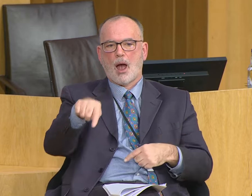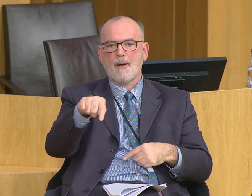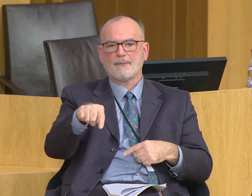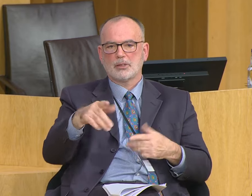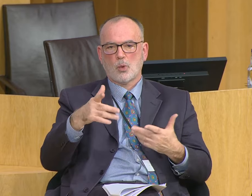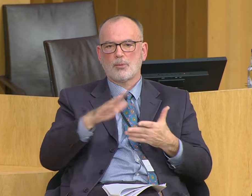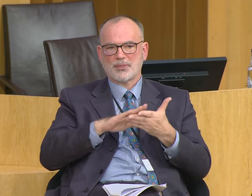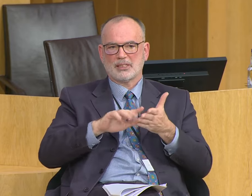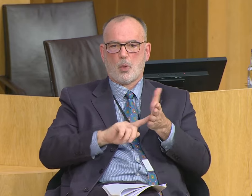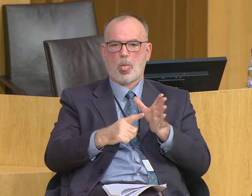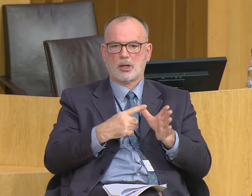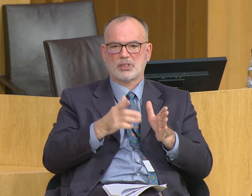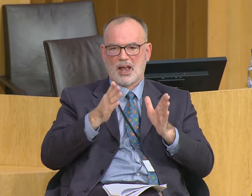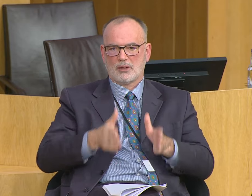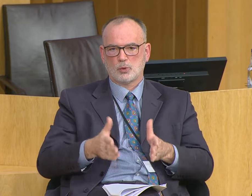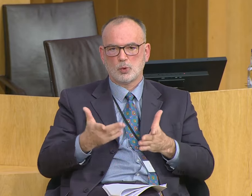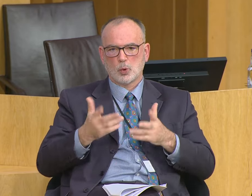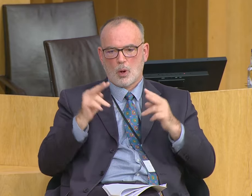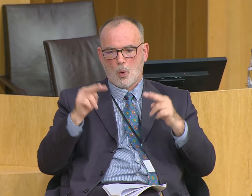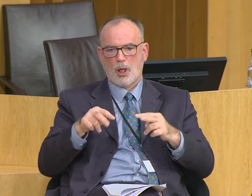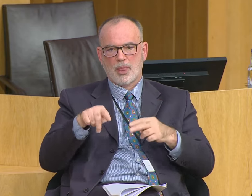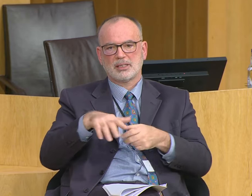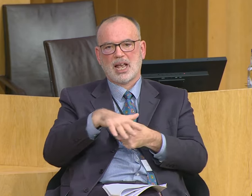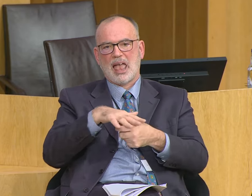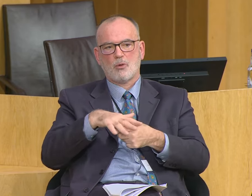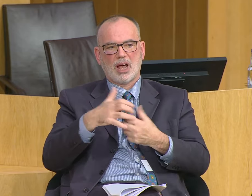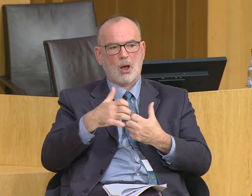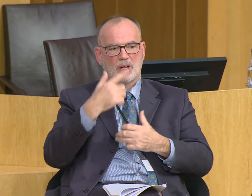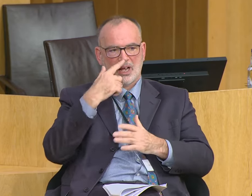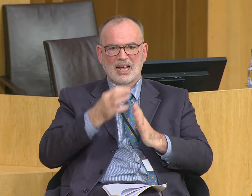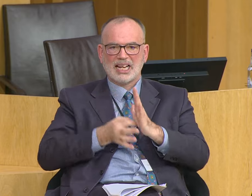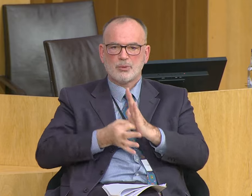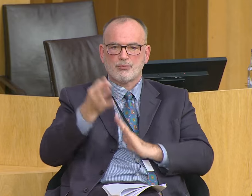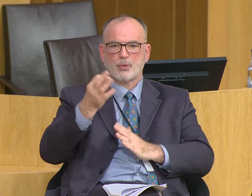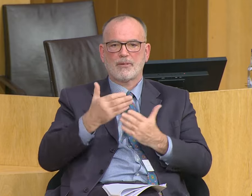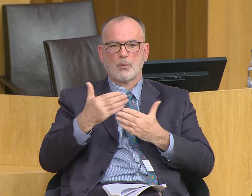there, because a lot of those taxis are not available in the evening. So we need to make sure